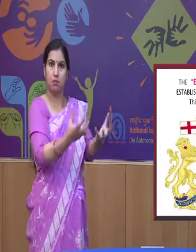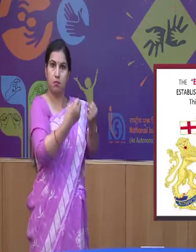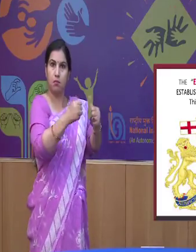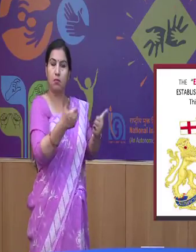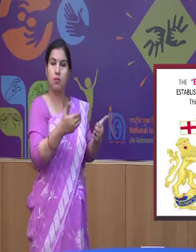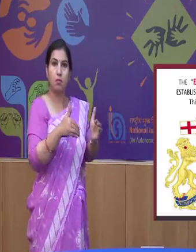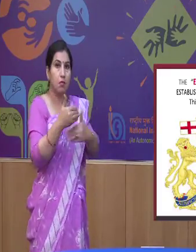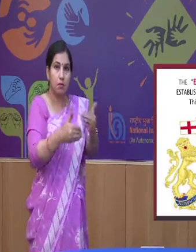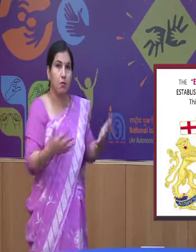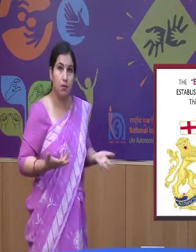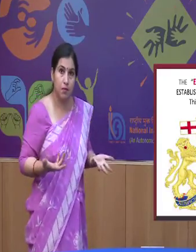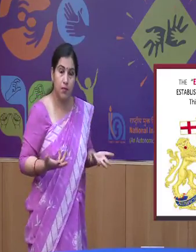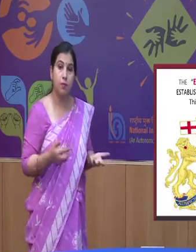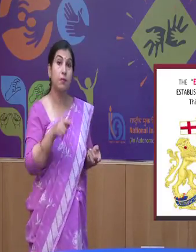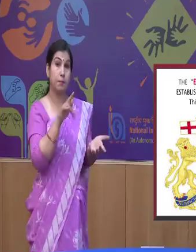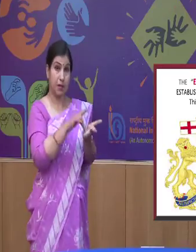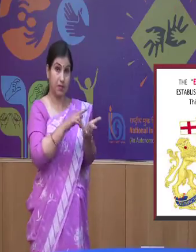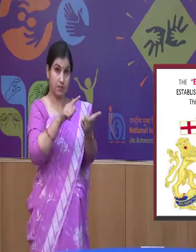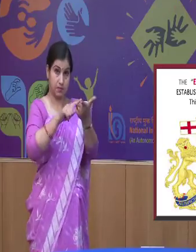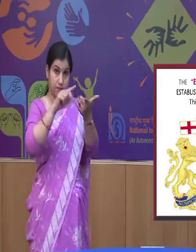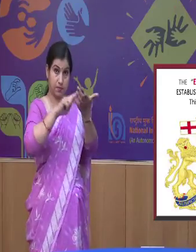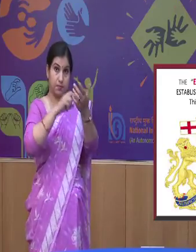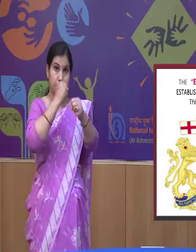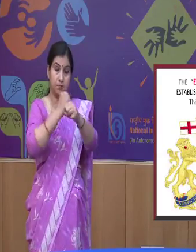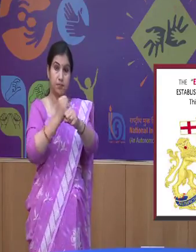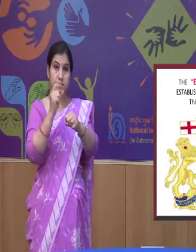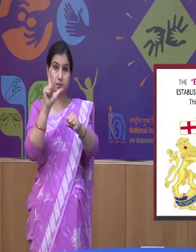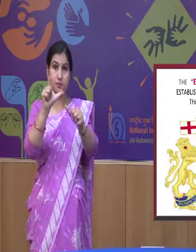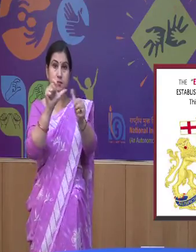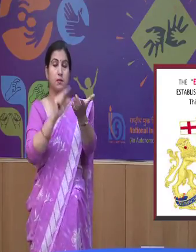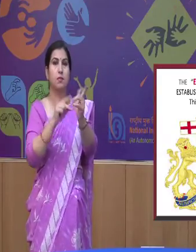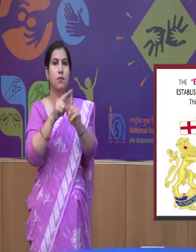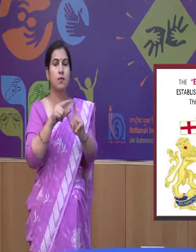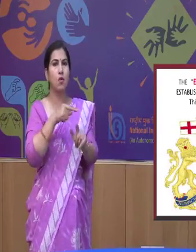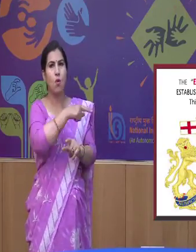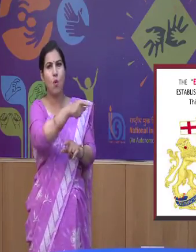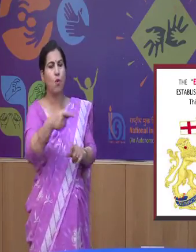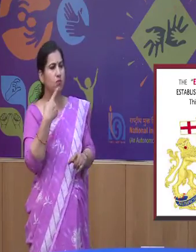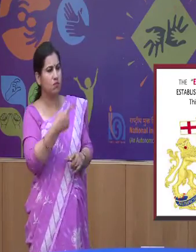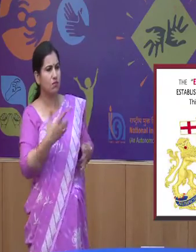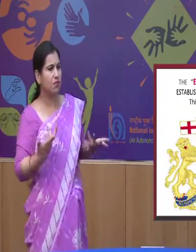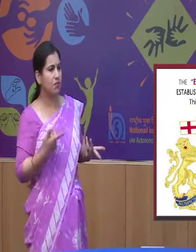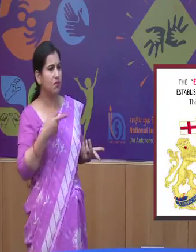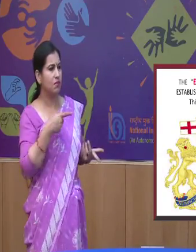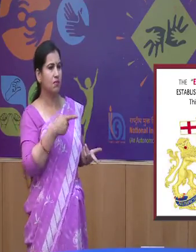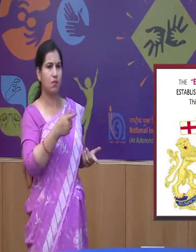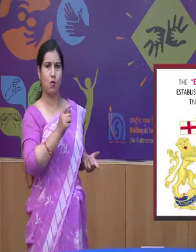However, in England, the company was criticized for monopolizing